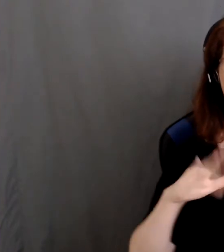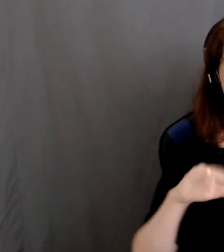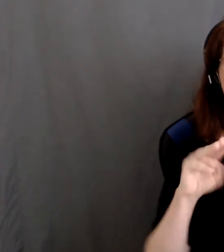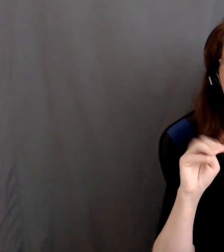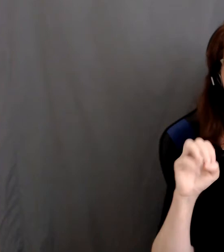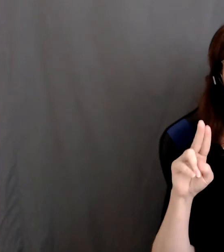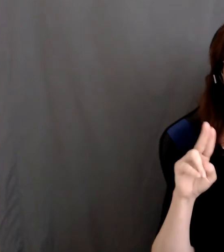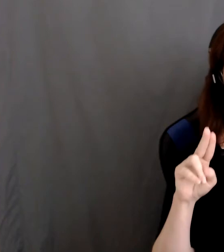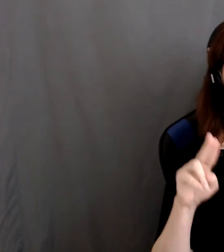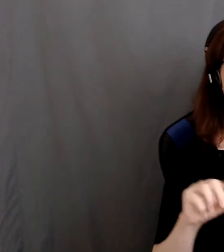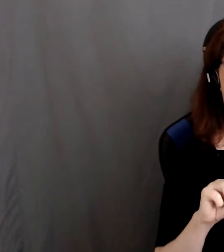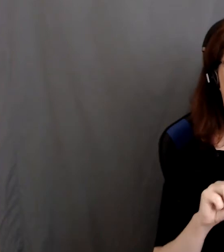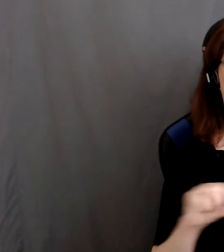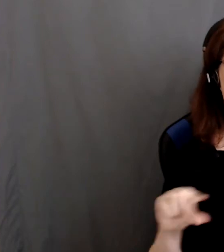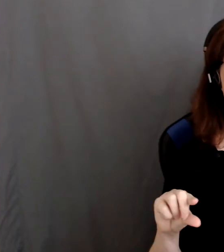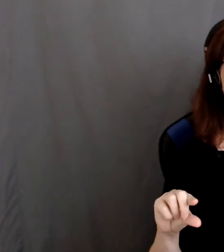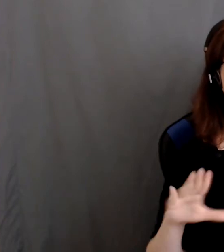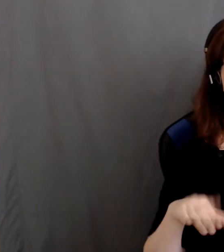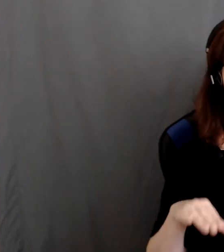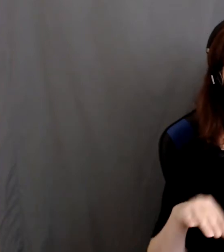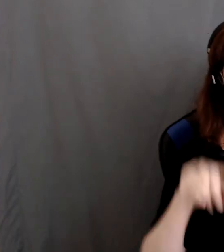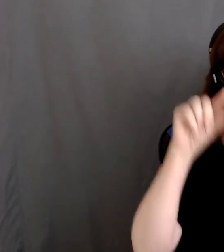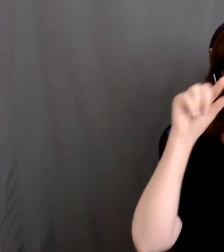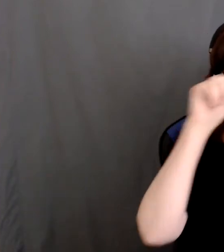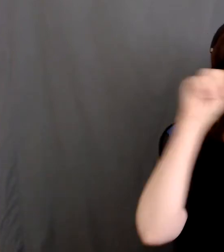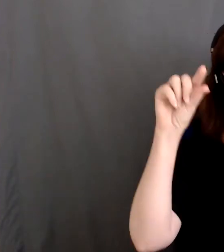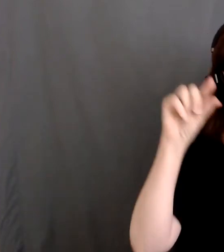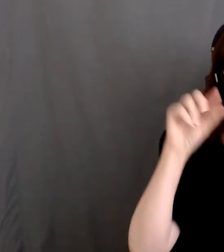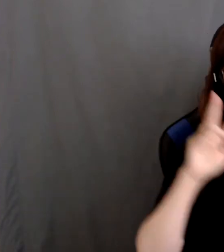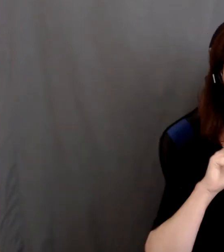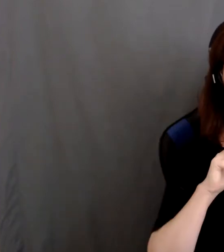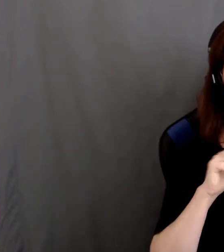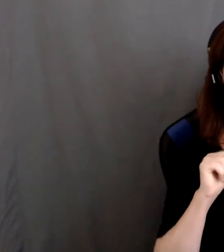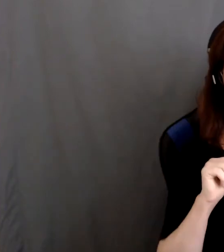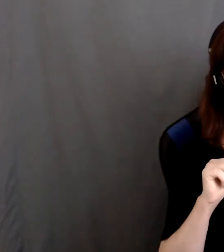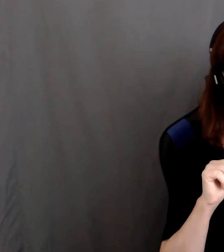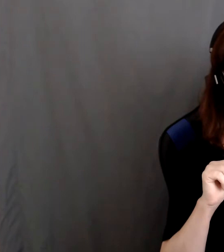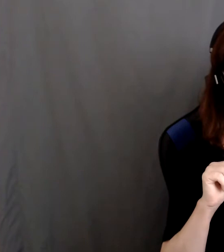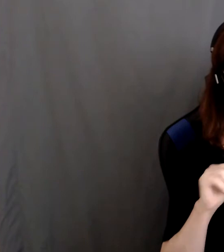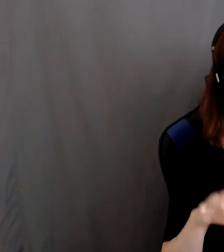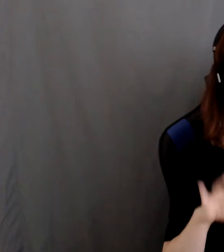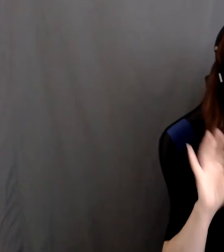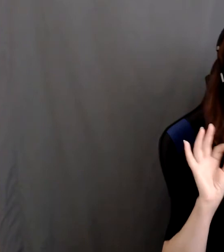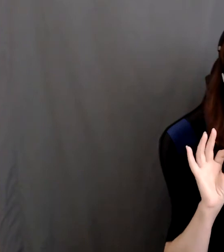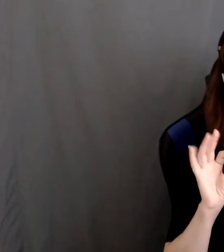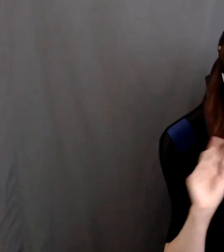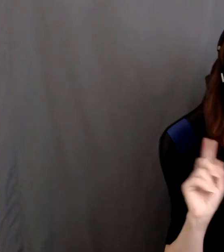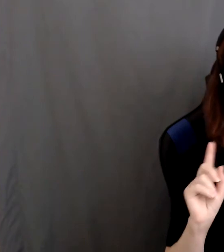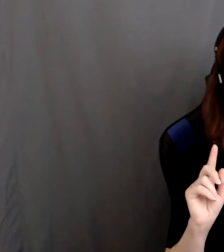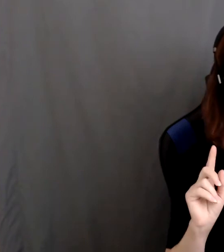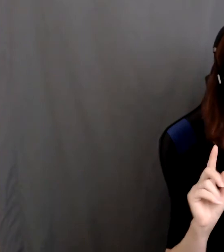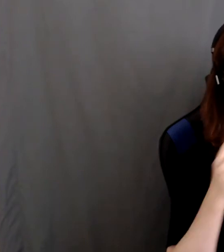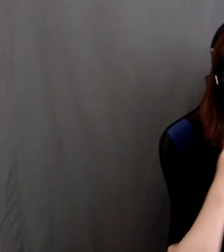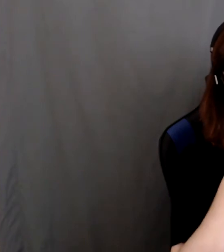and it'll either be on the top or the bottom. You can find the menu bar and you can find where it